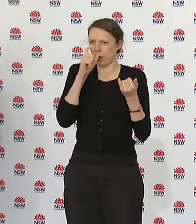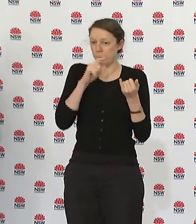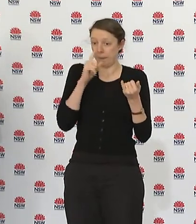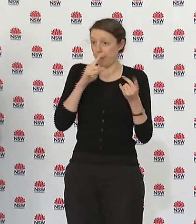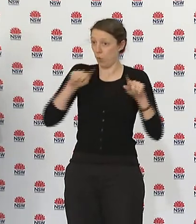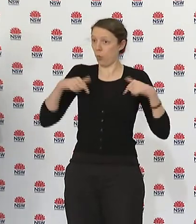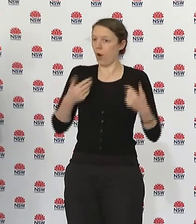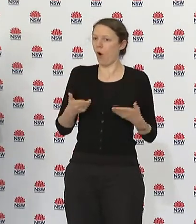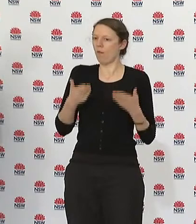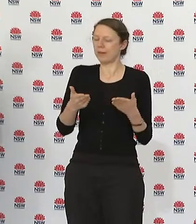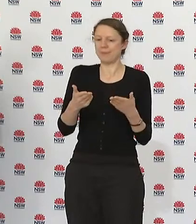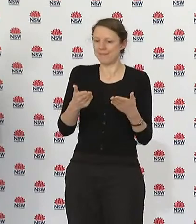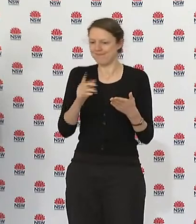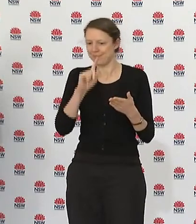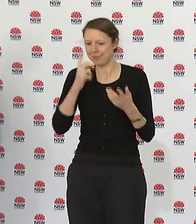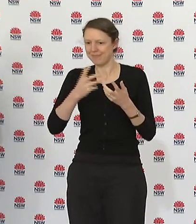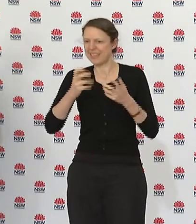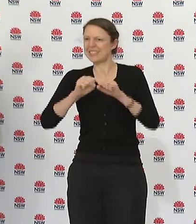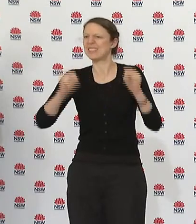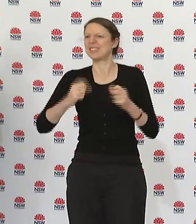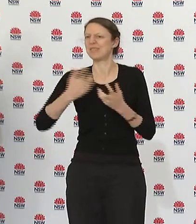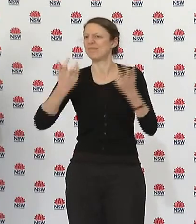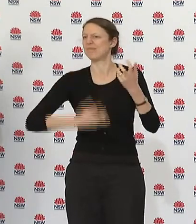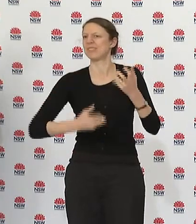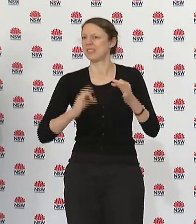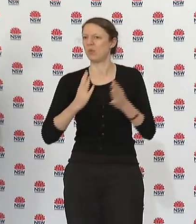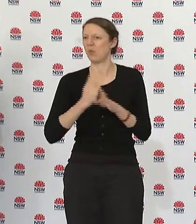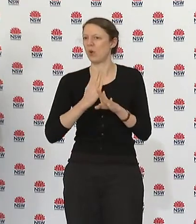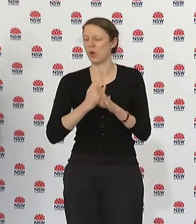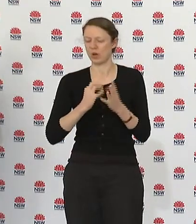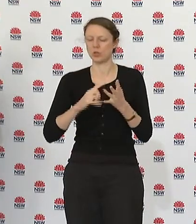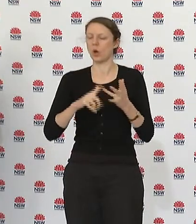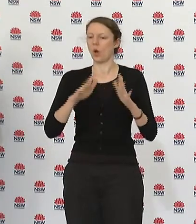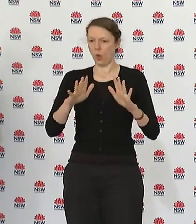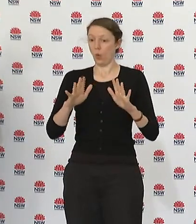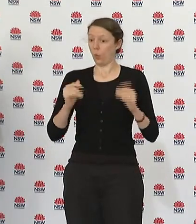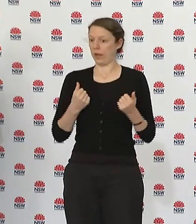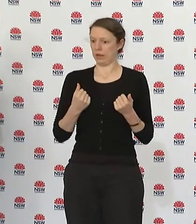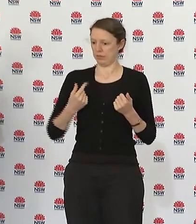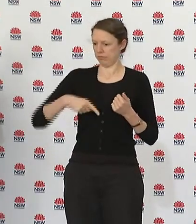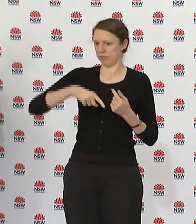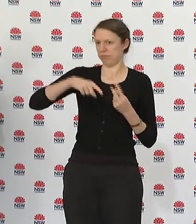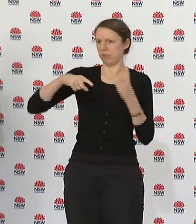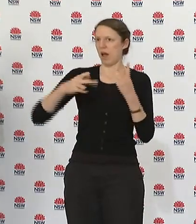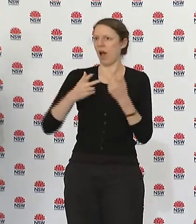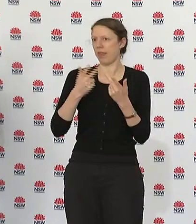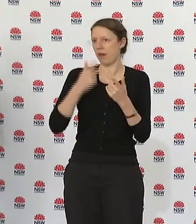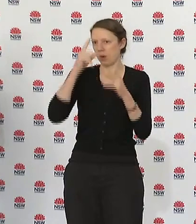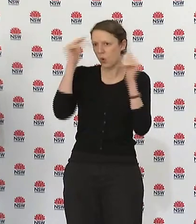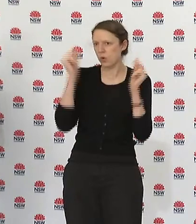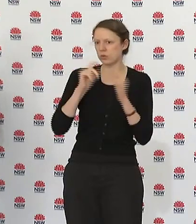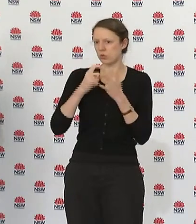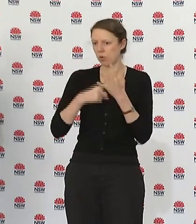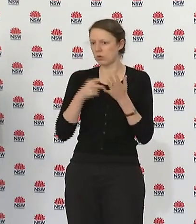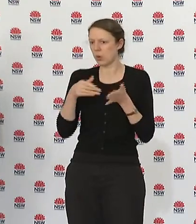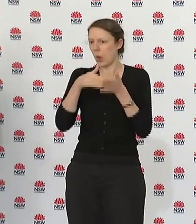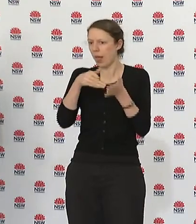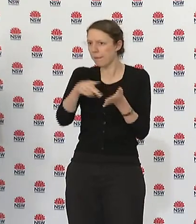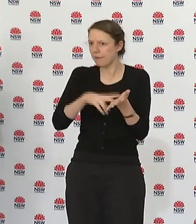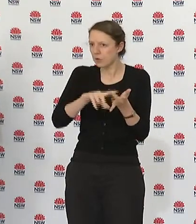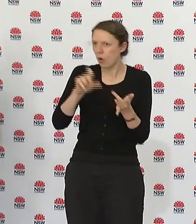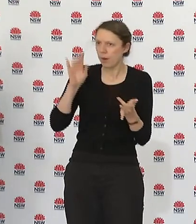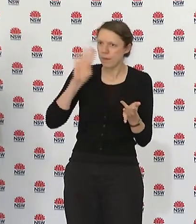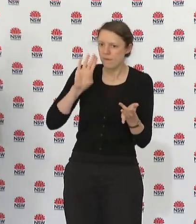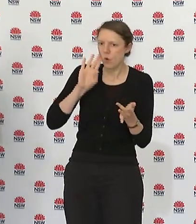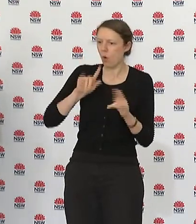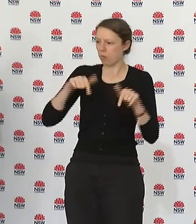staff down. We'll work together with whoever is offering us assistance. But at the moment, the tracers are doing a great job. Happy to accept